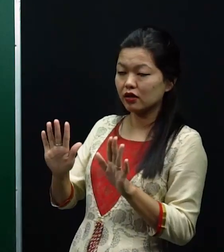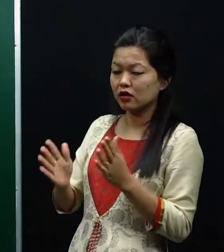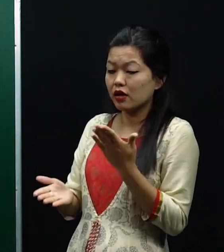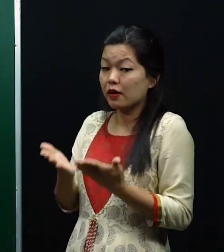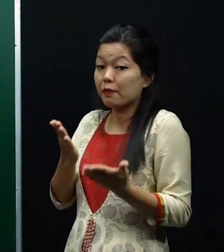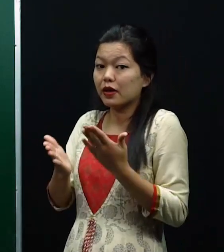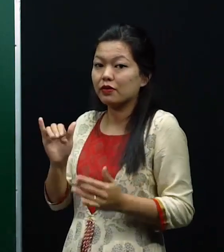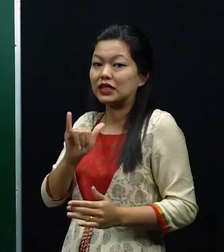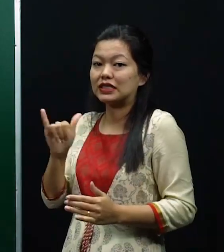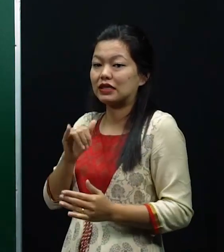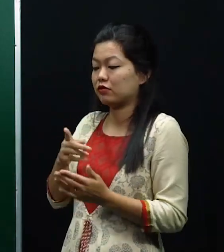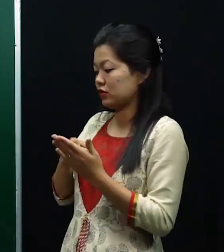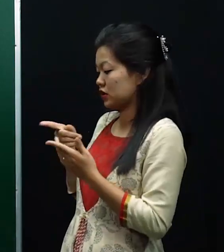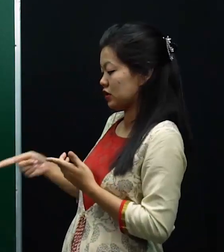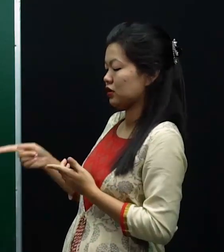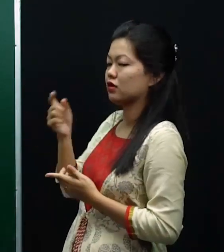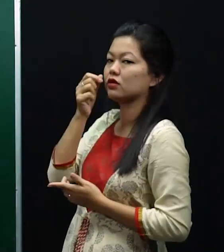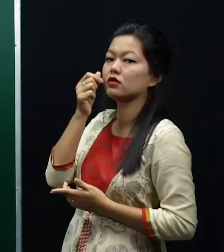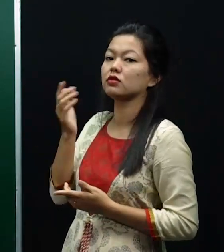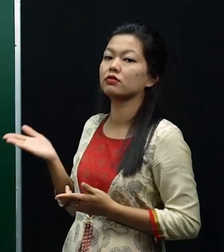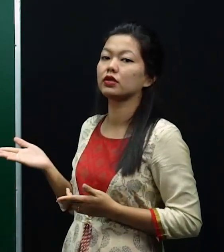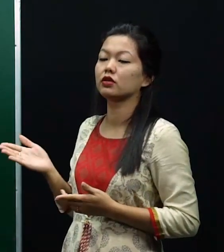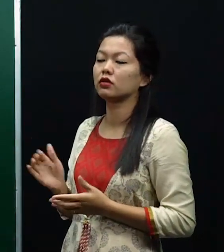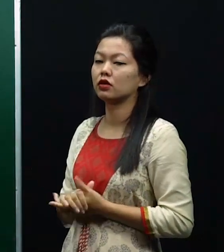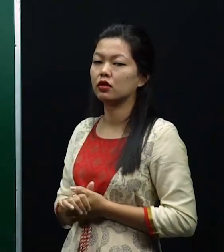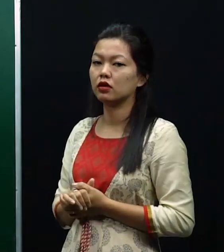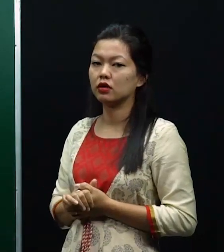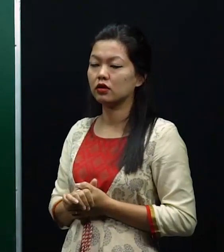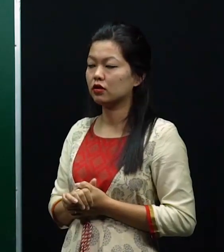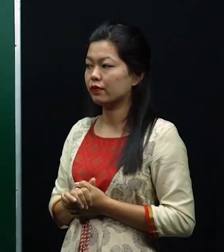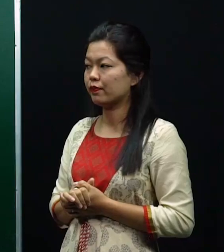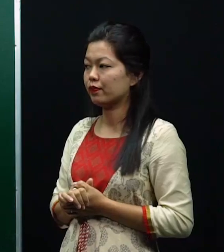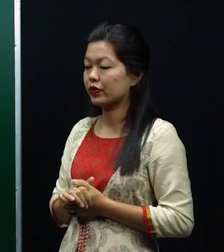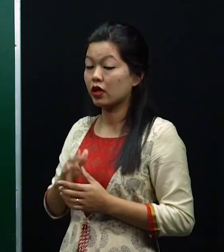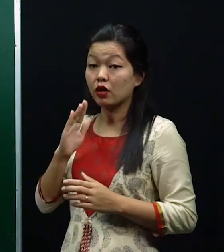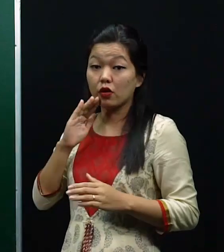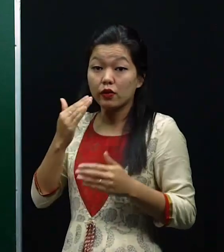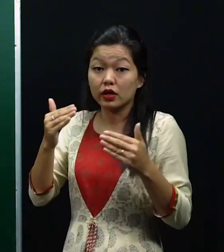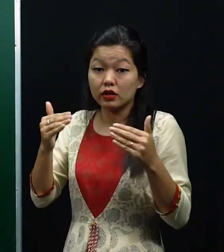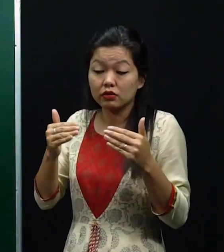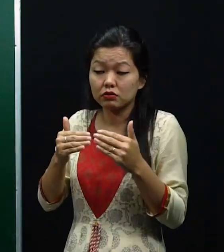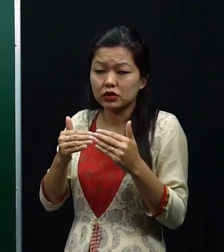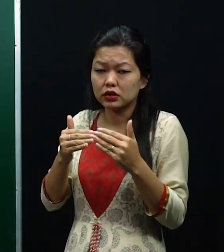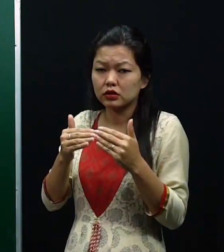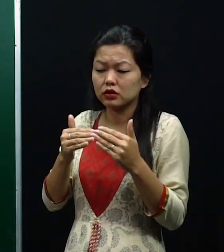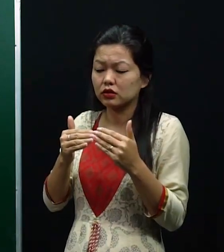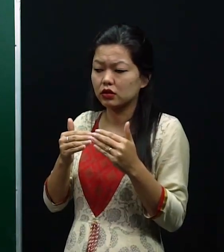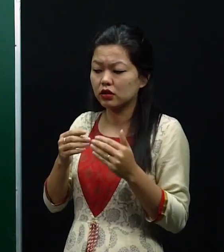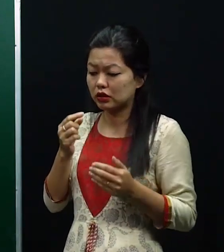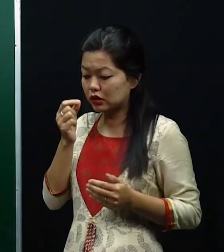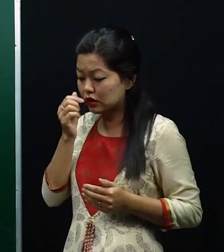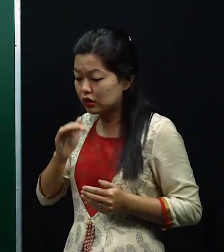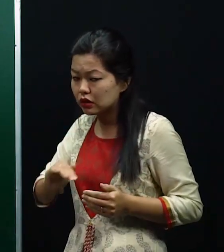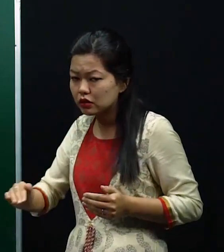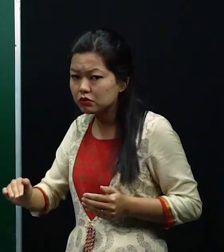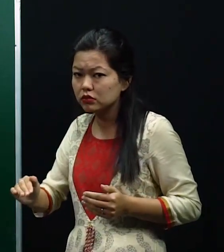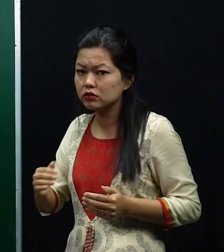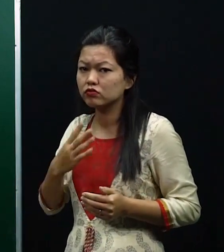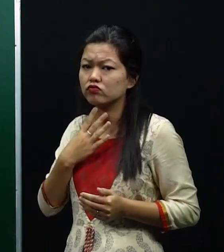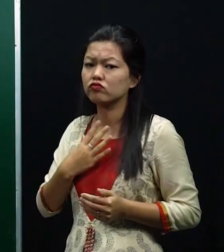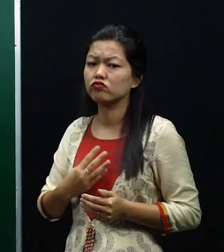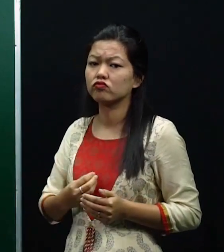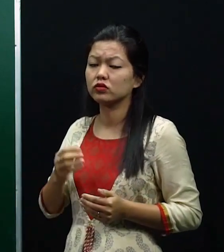him, trying to tell him a lesson. And when he came, the little boy saw that their faces were quite similar.